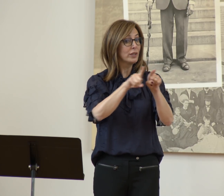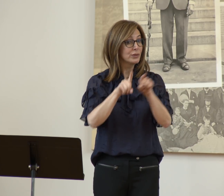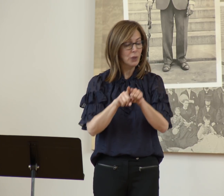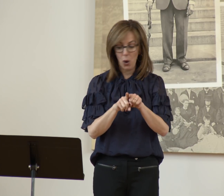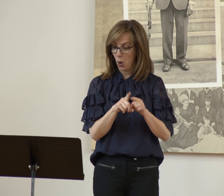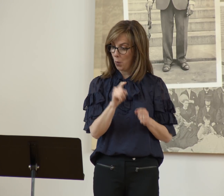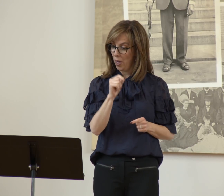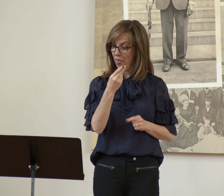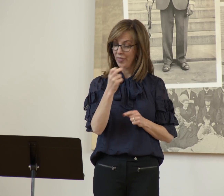Fanwood.